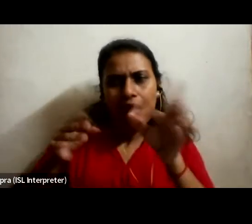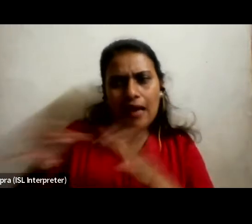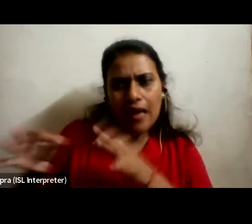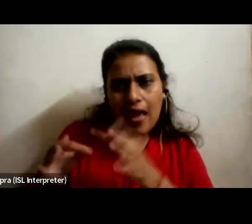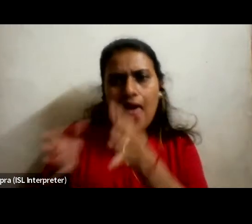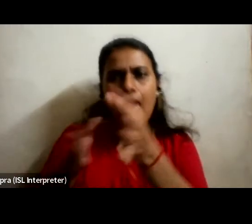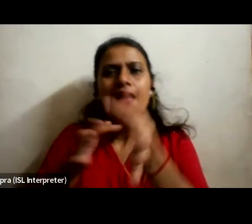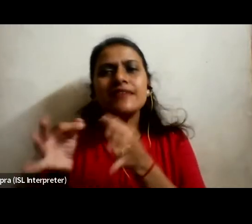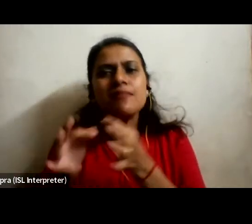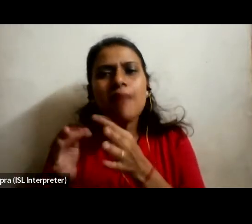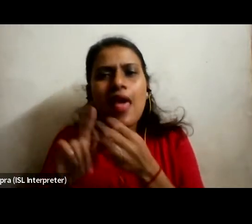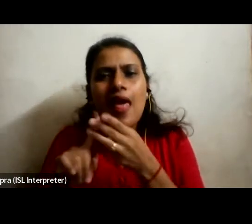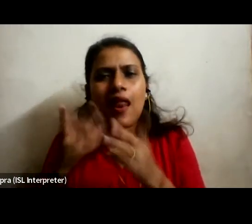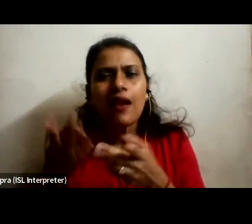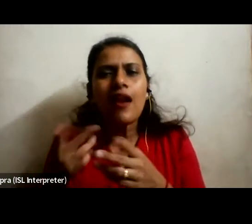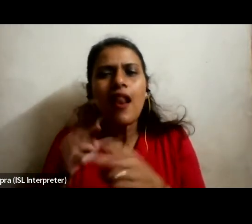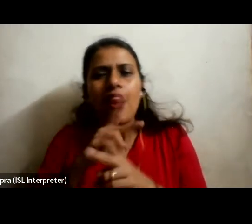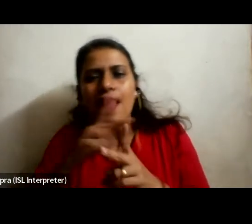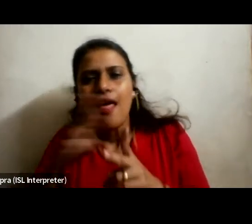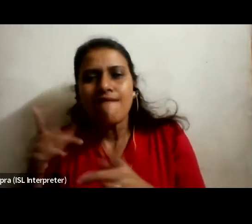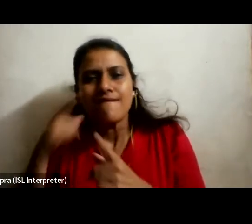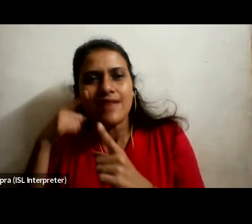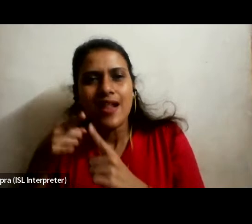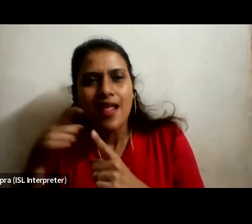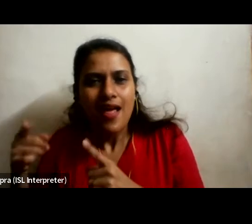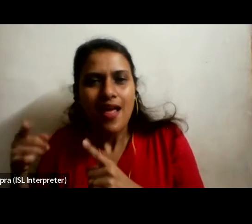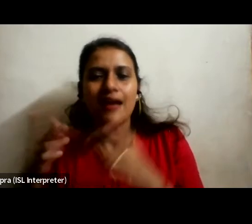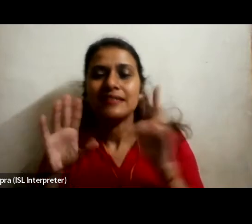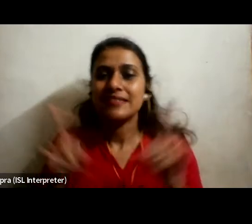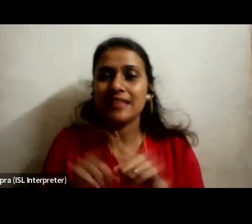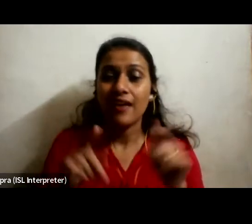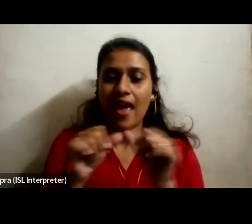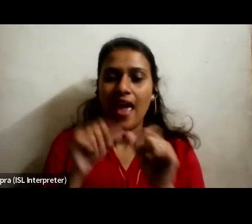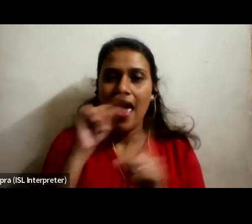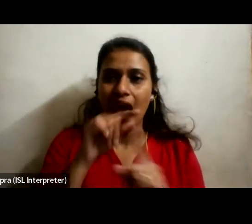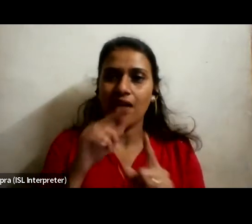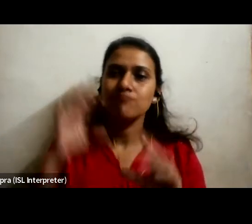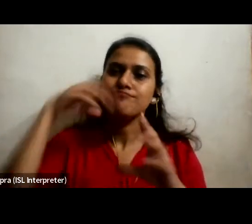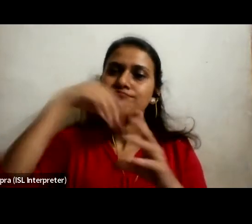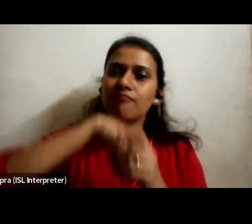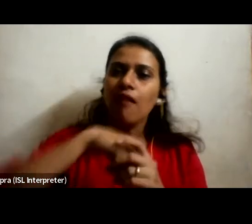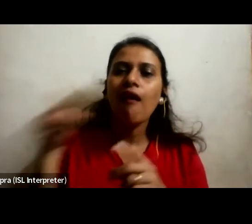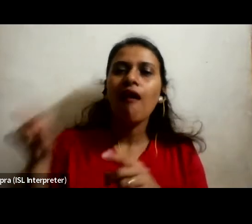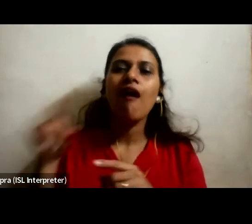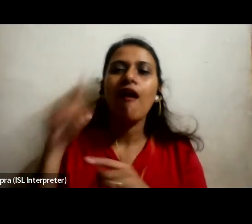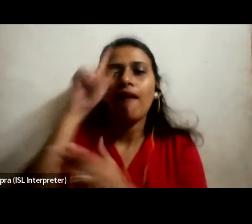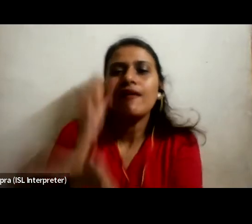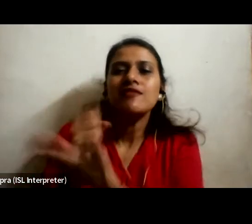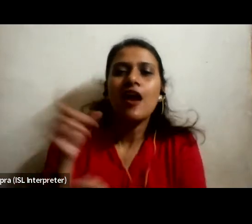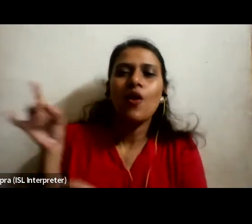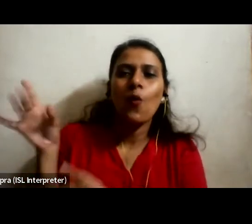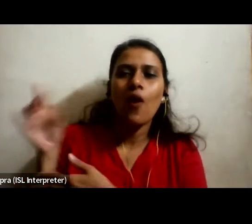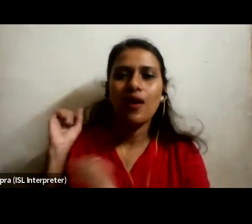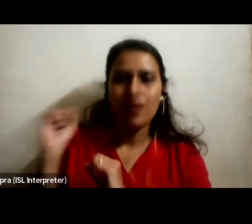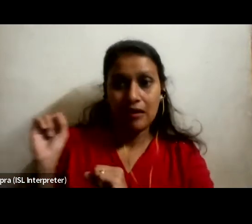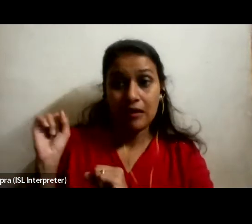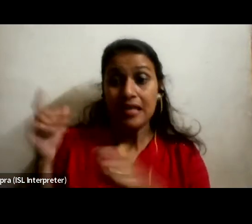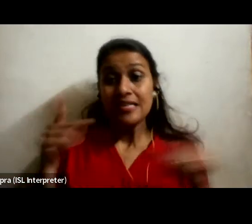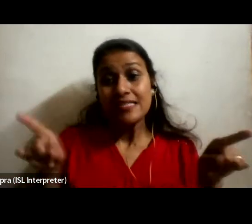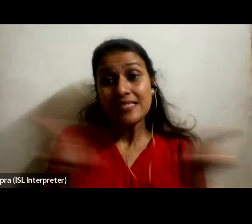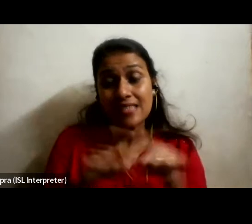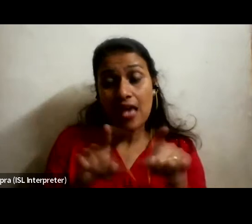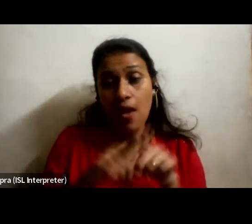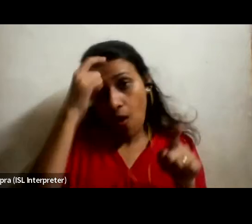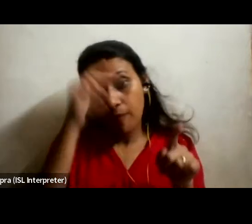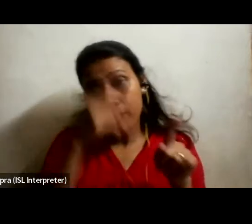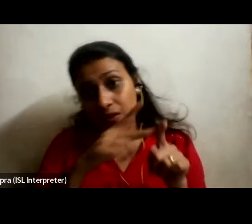the idea of the need to understand how did an AI system come to this particular decision. Now, these sort of issues or the